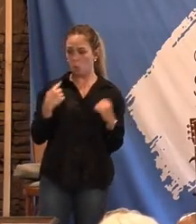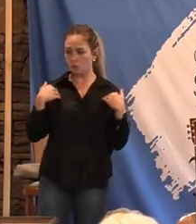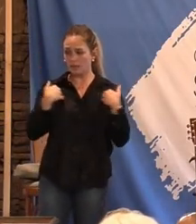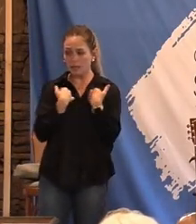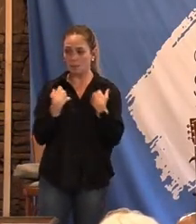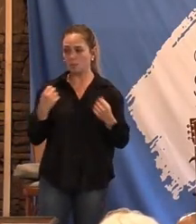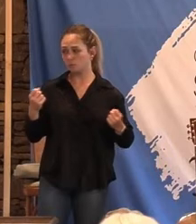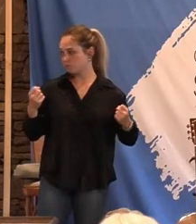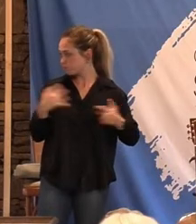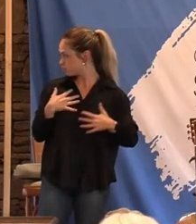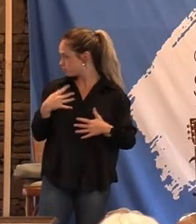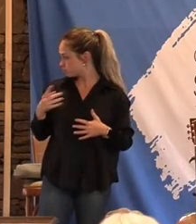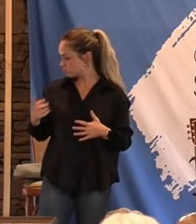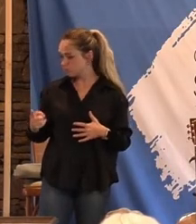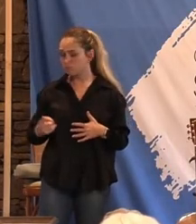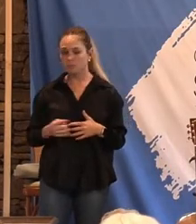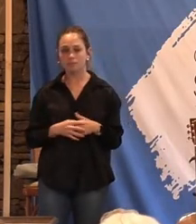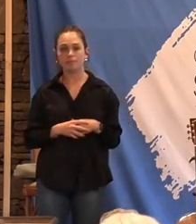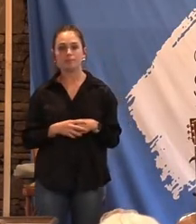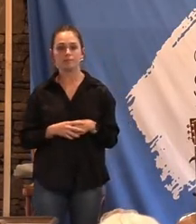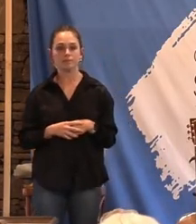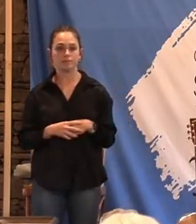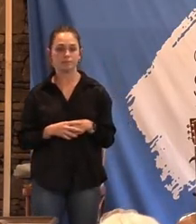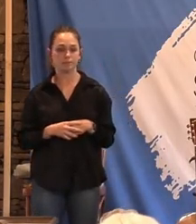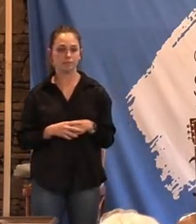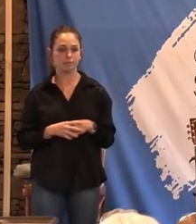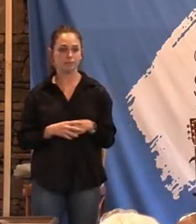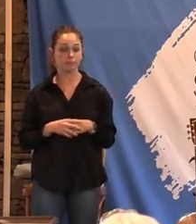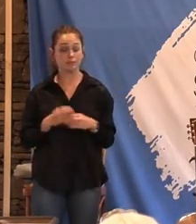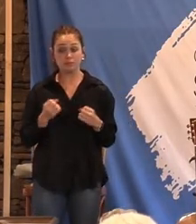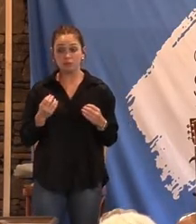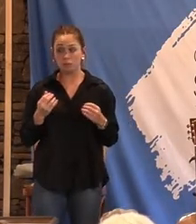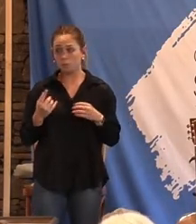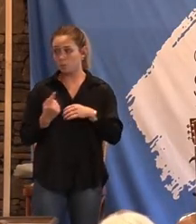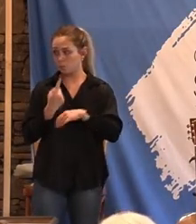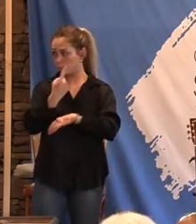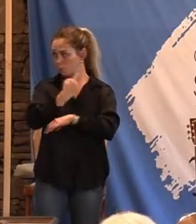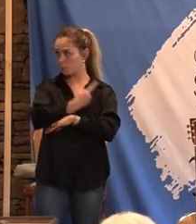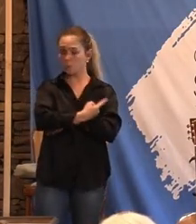that he was afraid of. So one day,